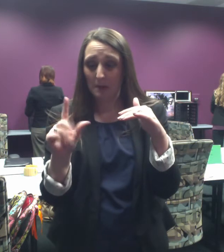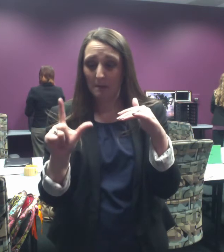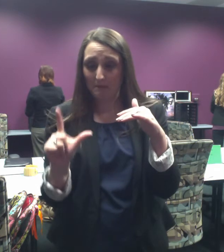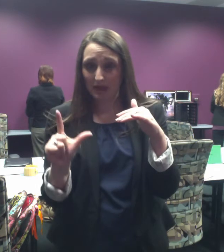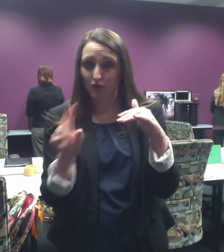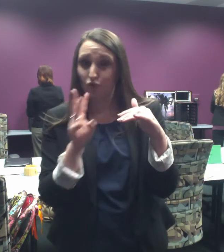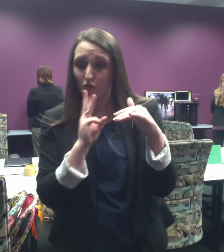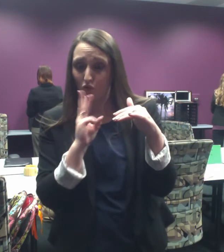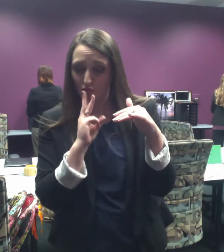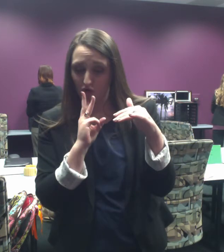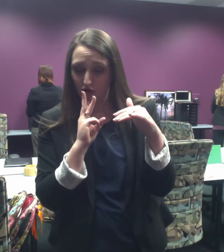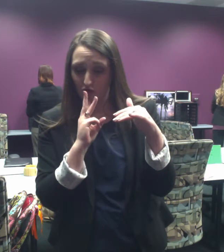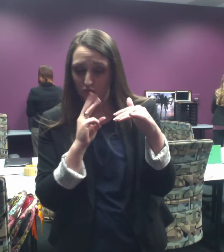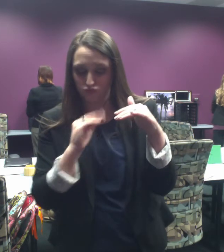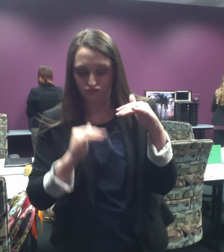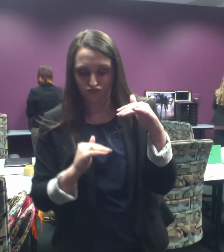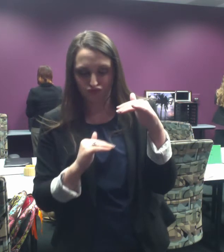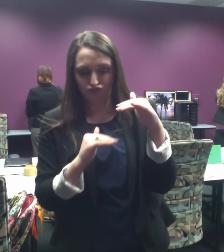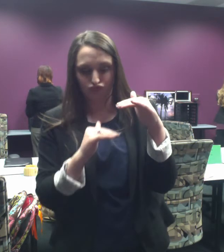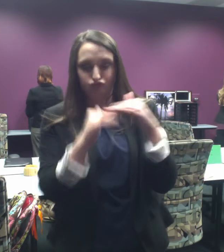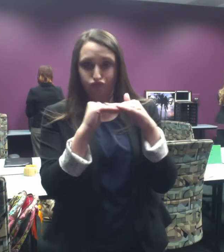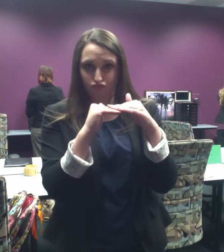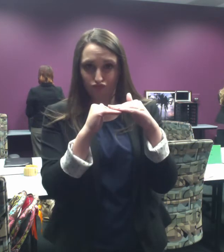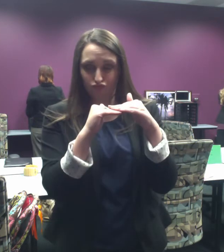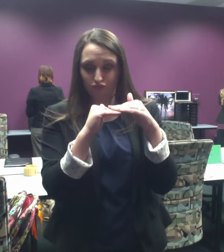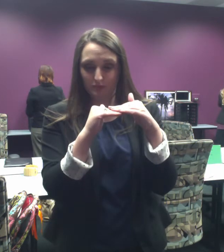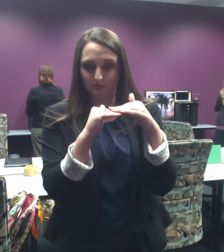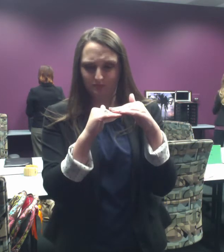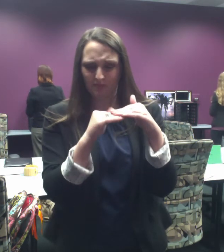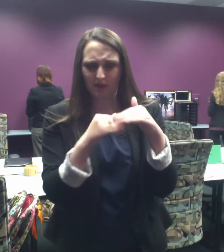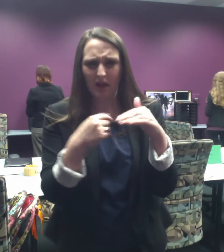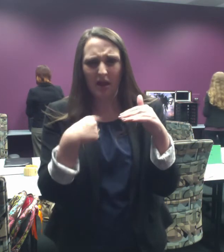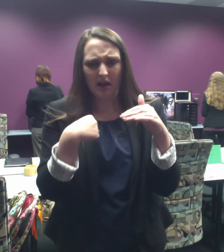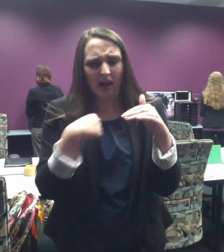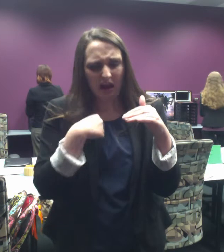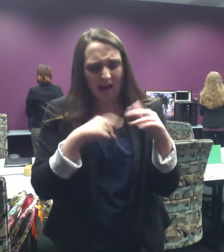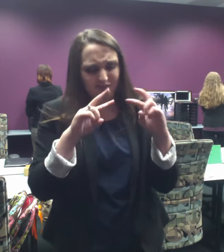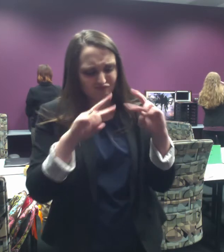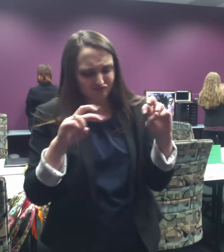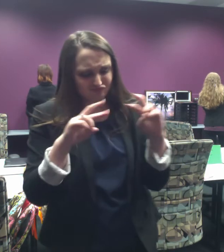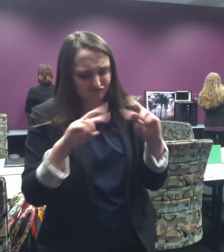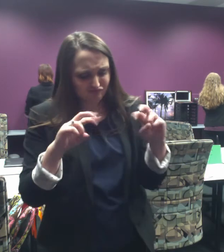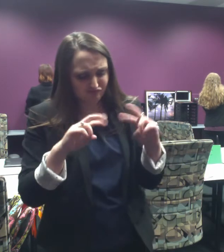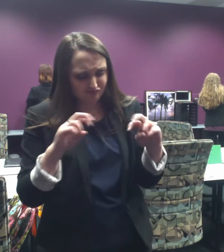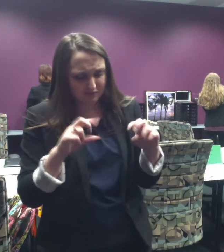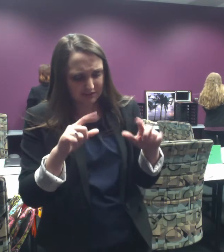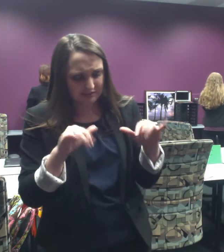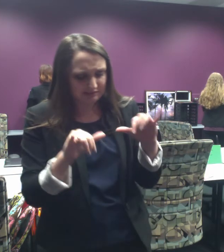it, and I find out that there are only 5 milliliters of water in